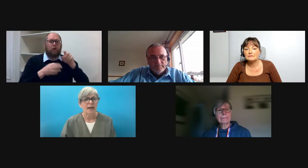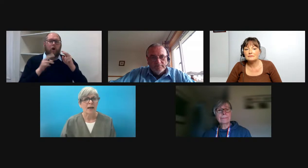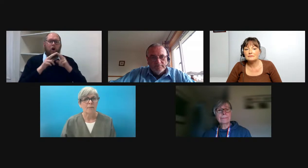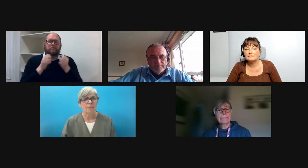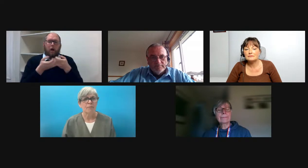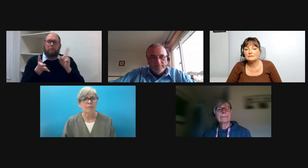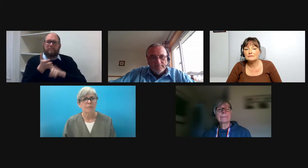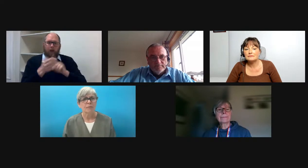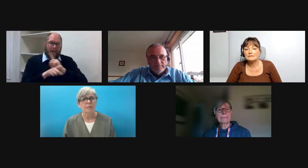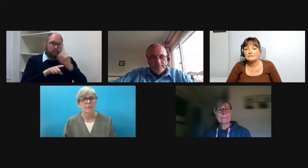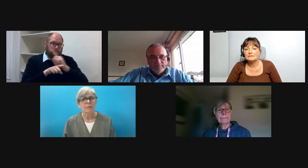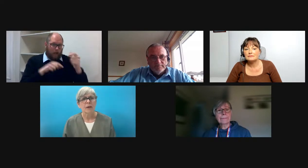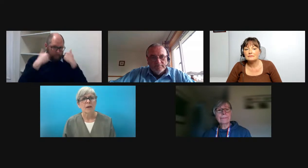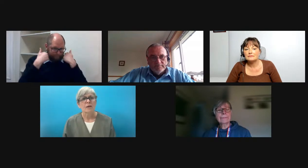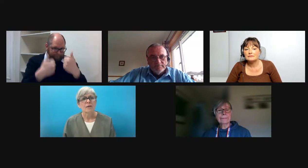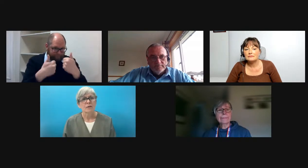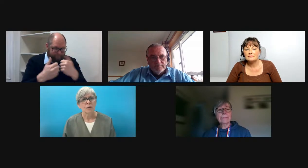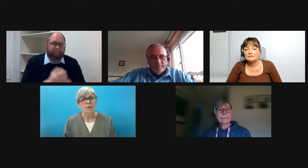really.